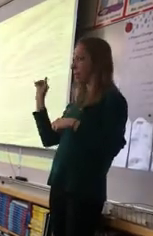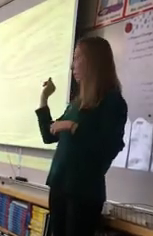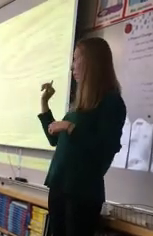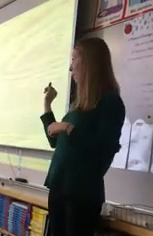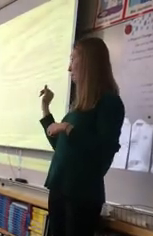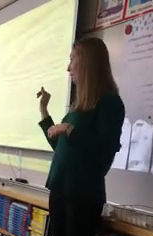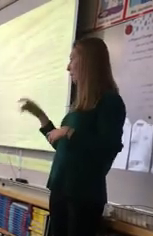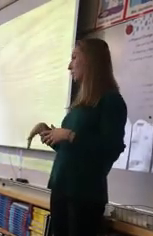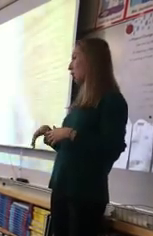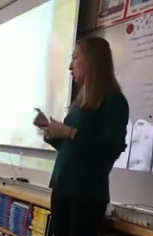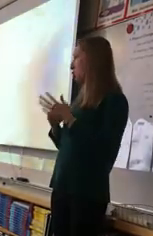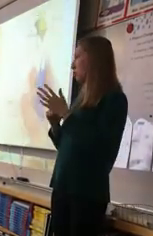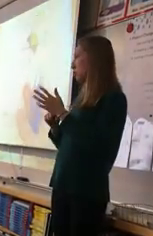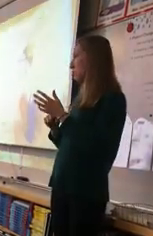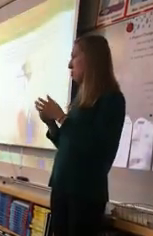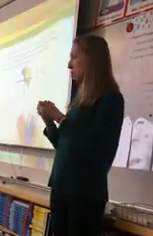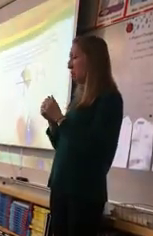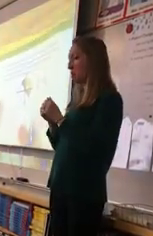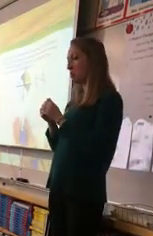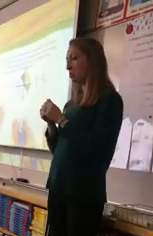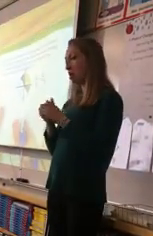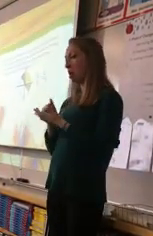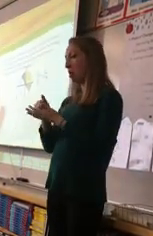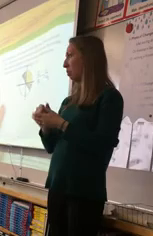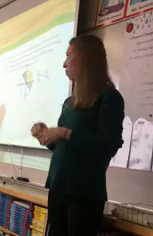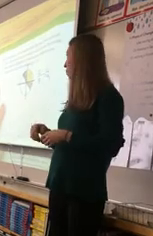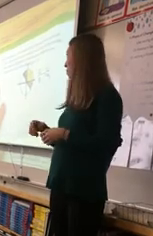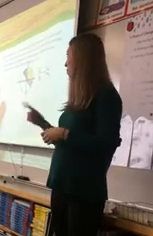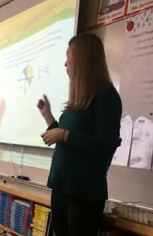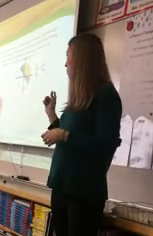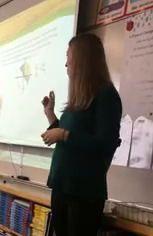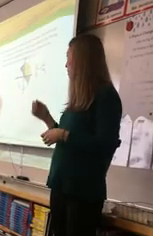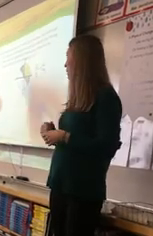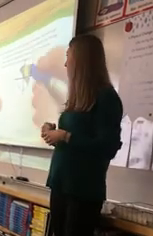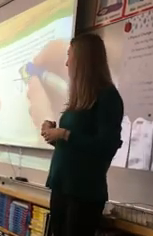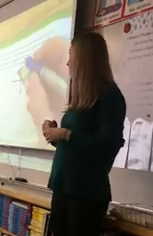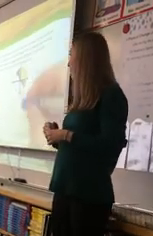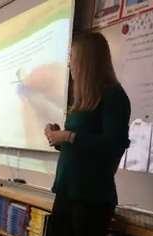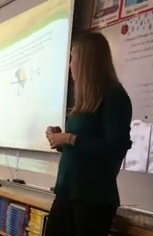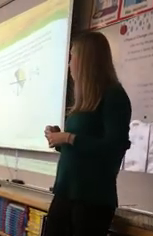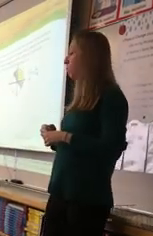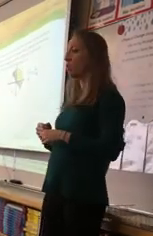group. Okay? So what I did to show the other group is I split the pie into